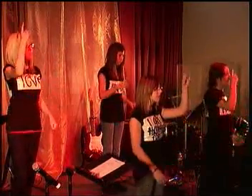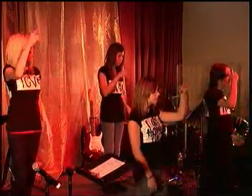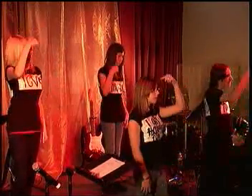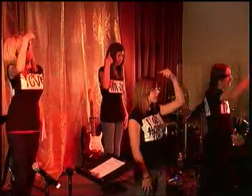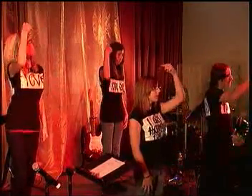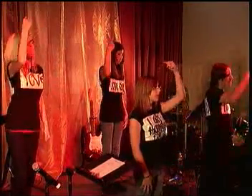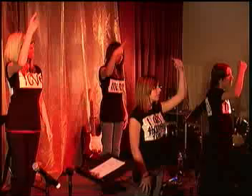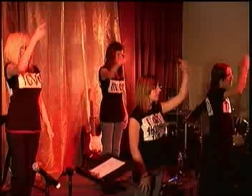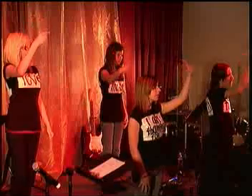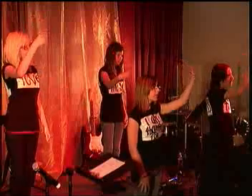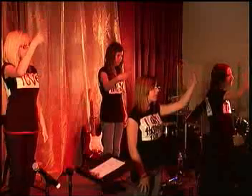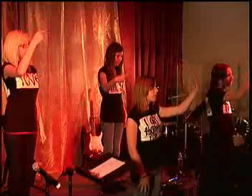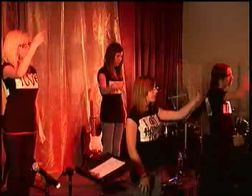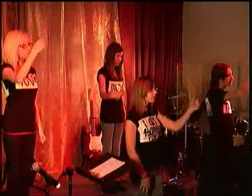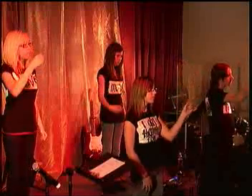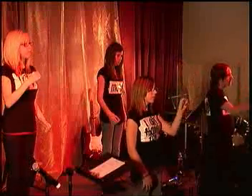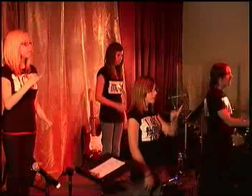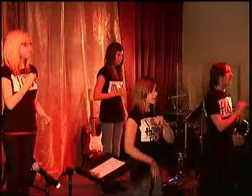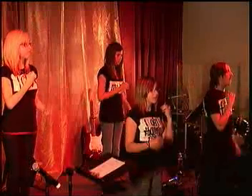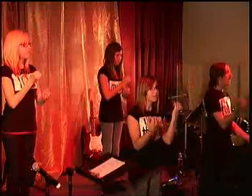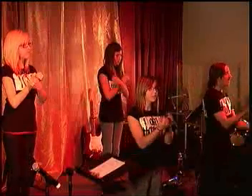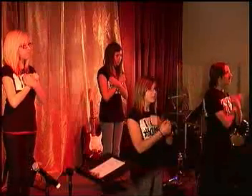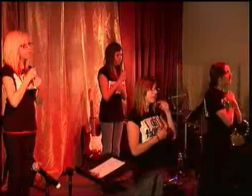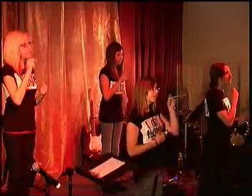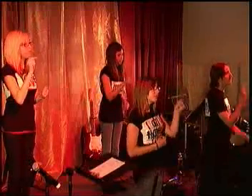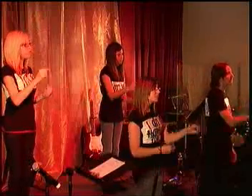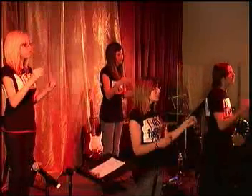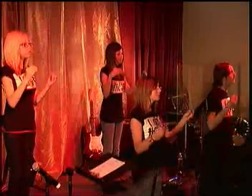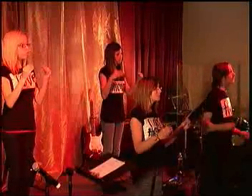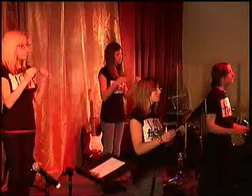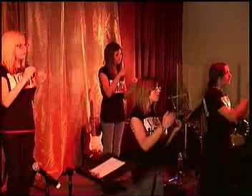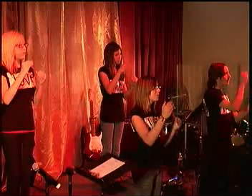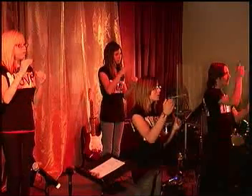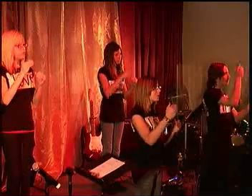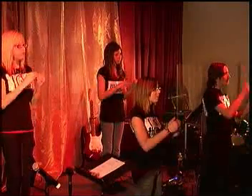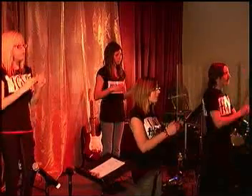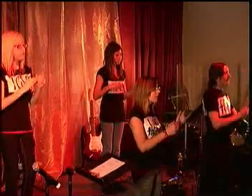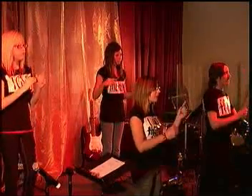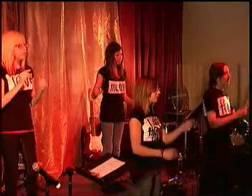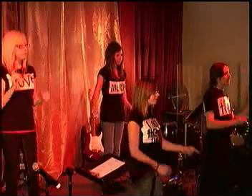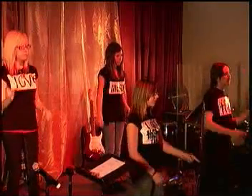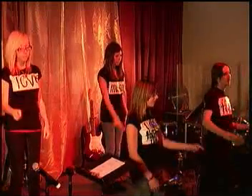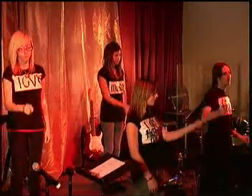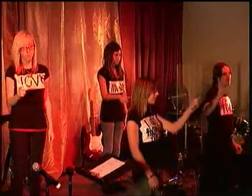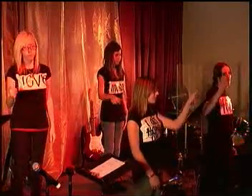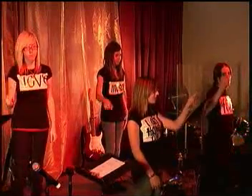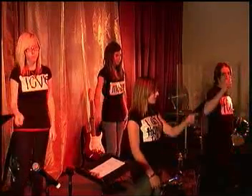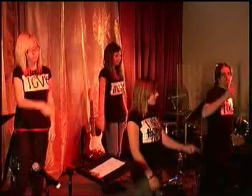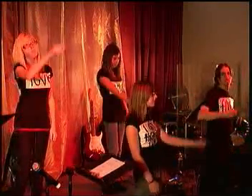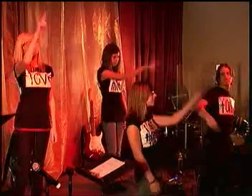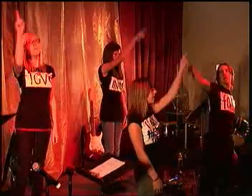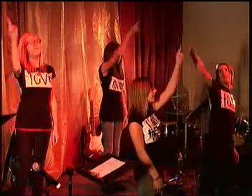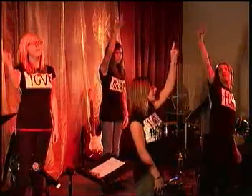fathom I love you more than the sun